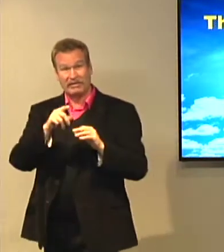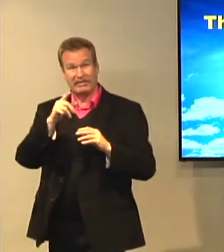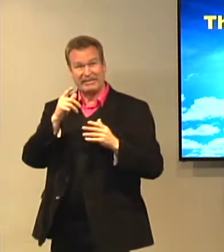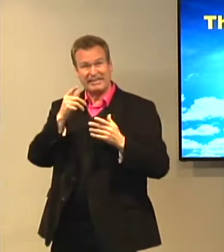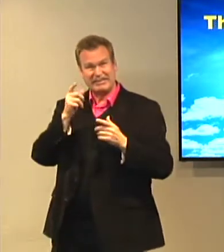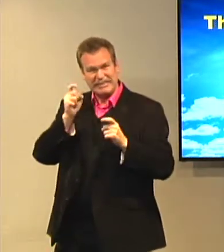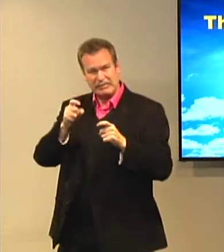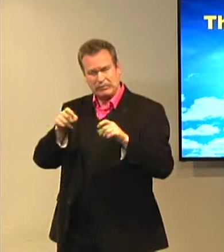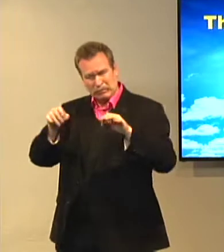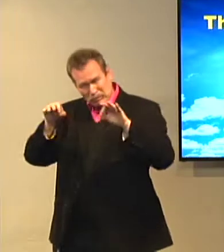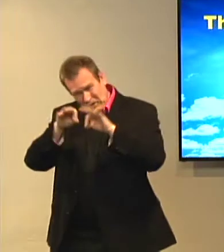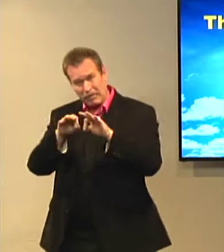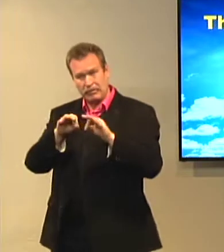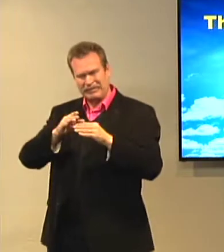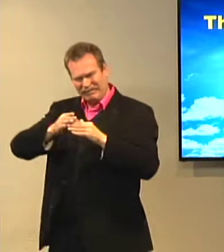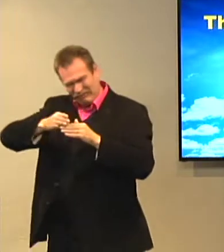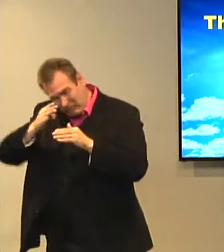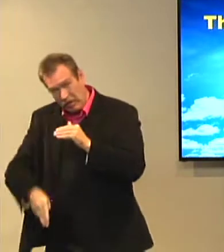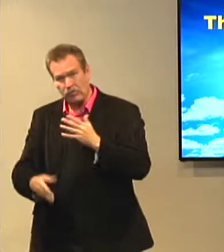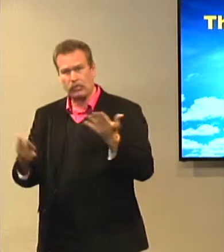Sometimes you don't use your financial resources appropriately.